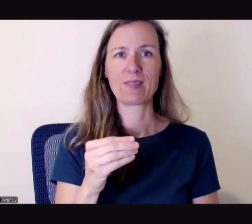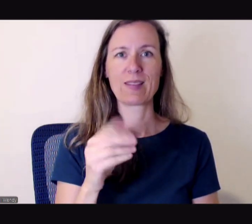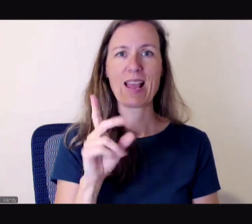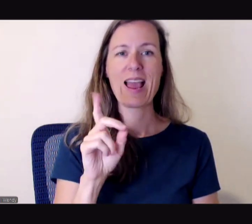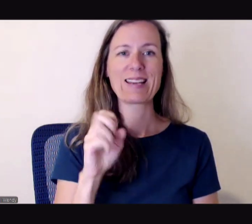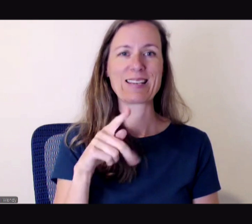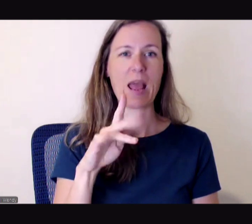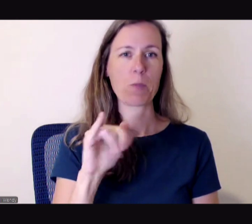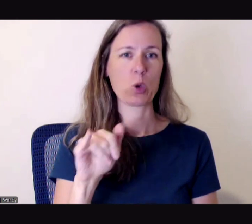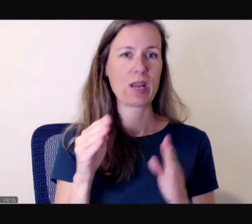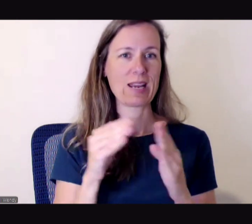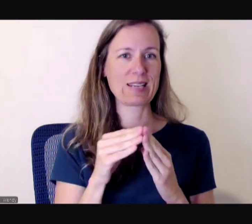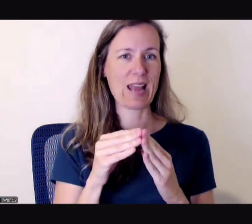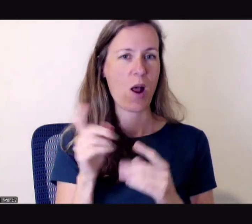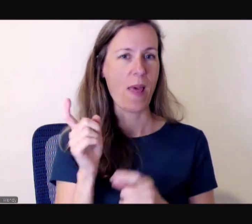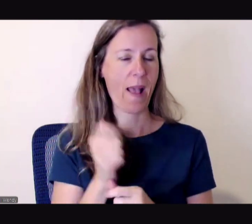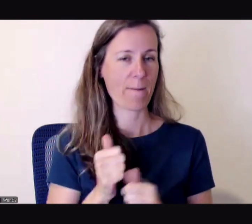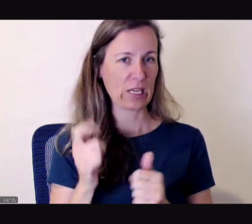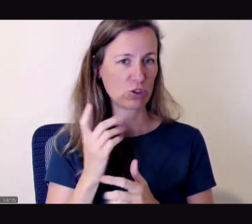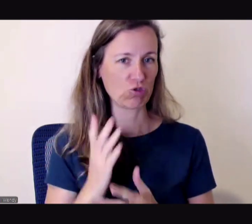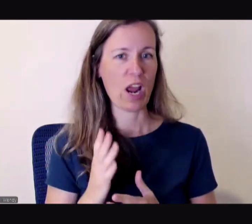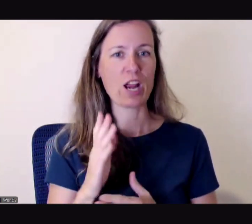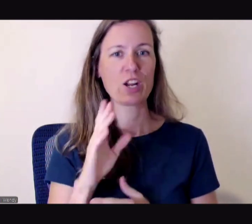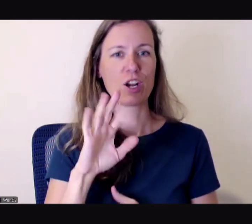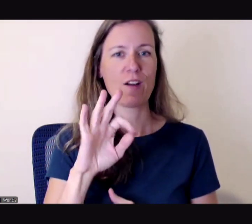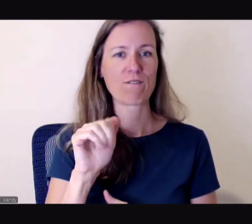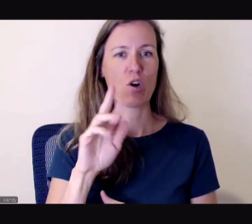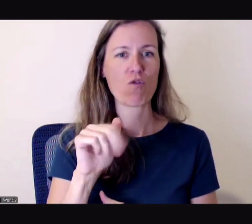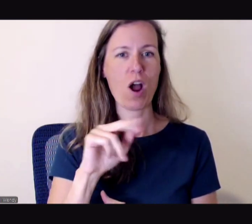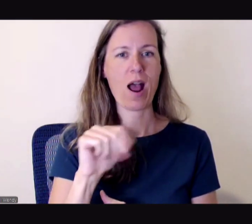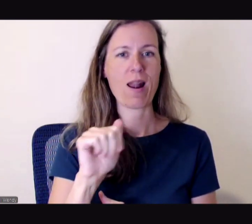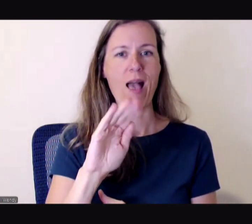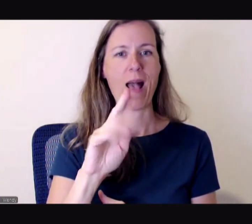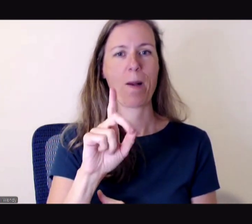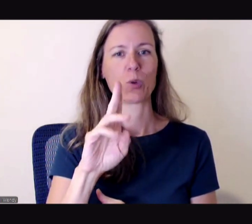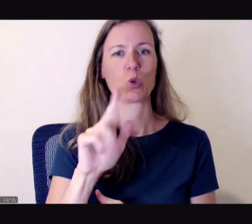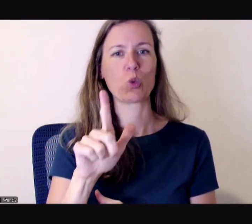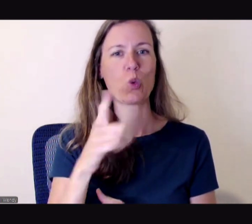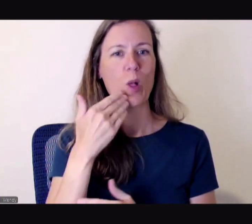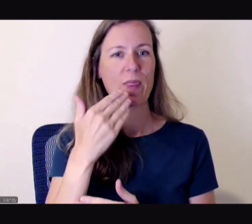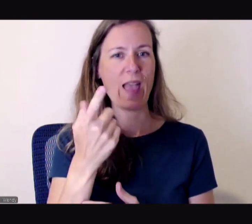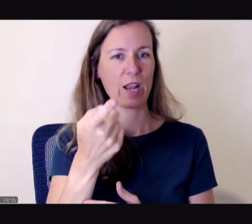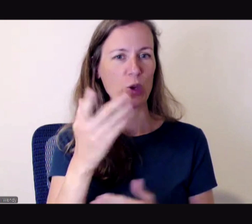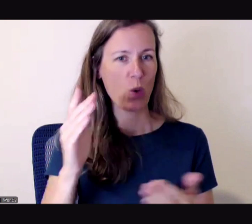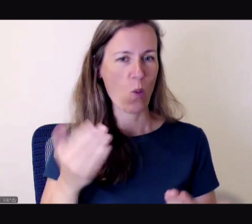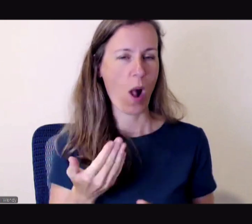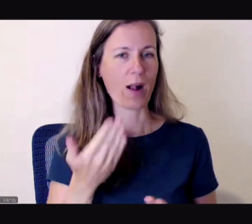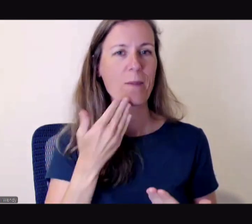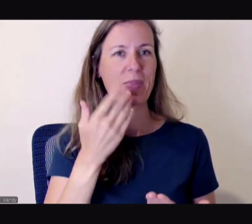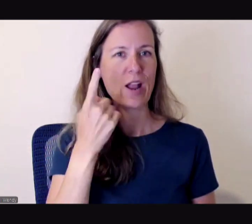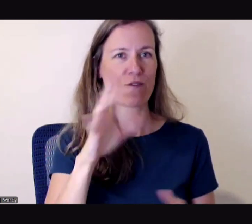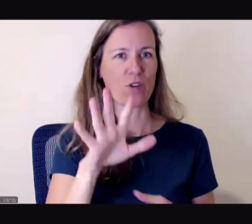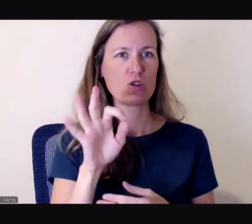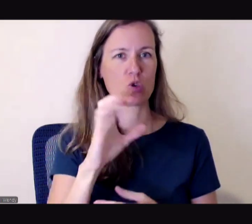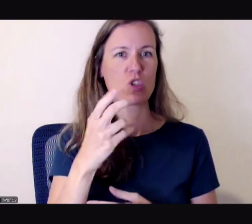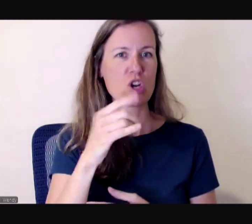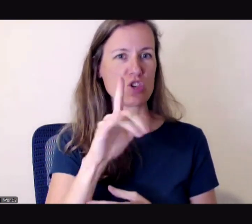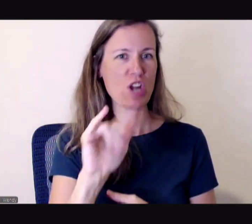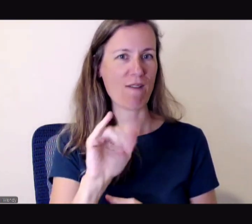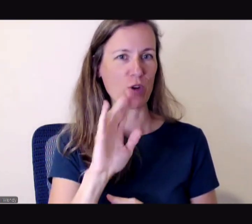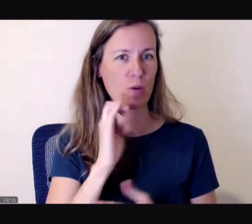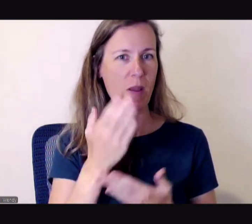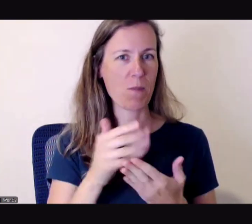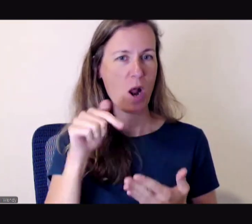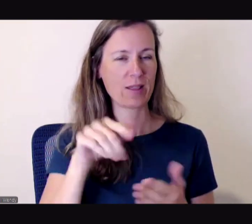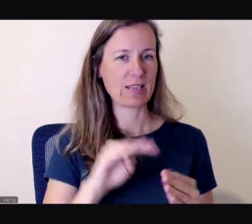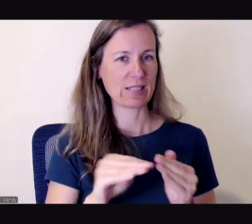Administrator Farhana Abdul, thank you, welcome. Thank you for choosing Cheverly to be part of our community here. We have built a